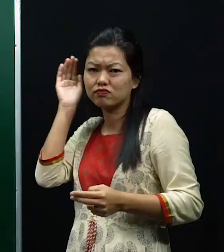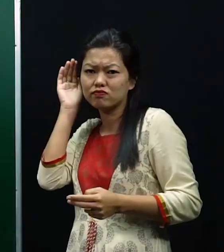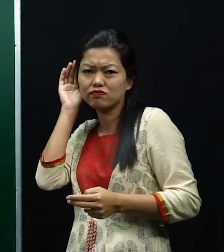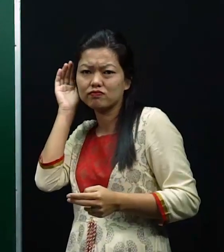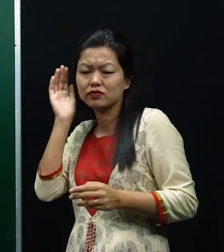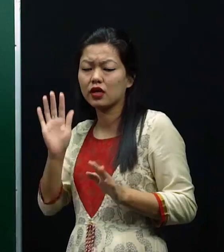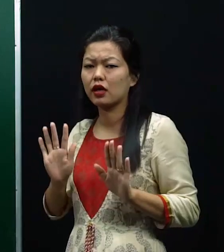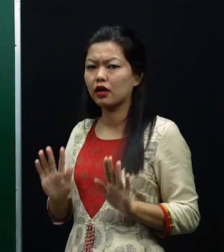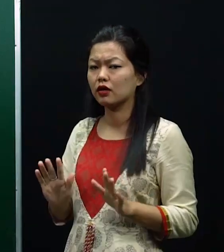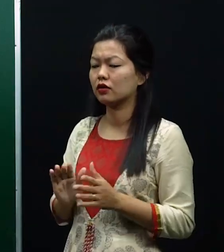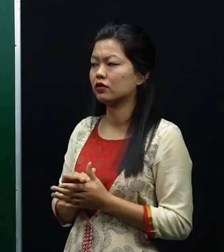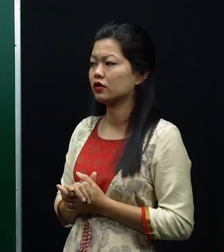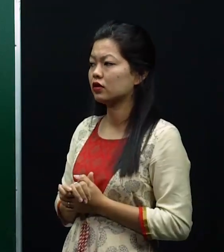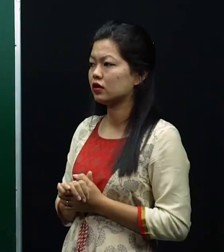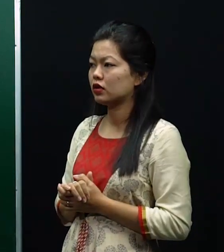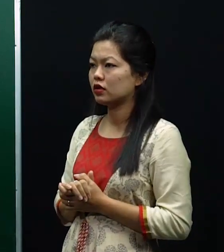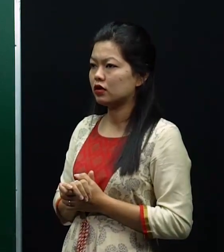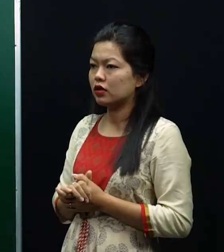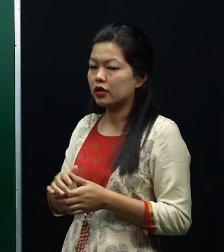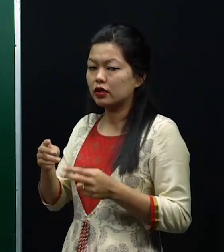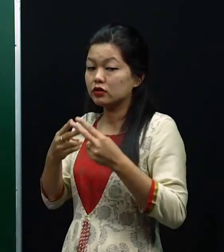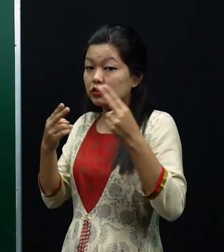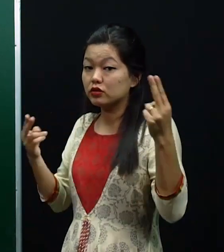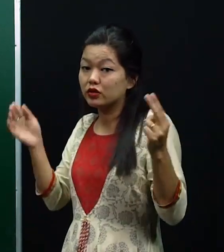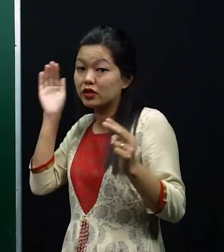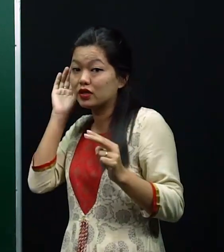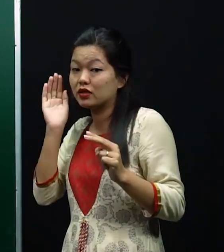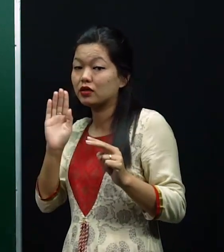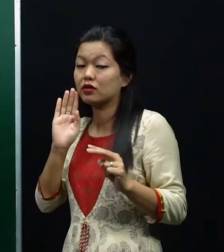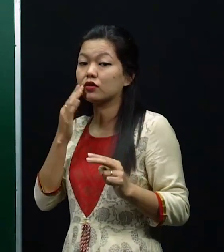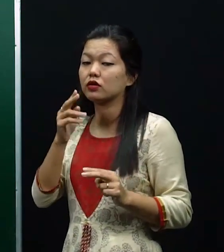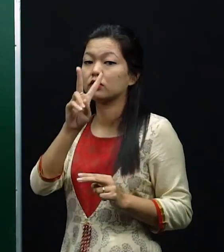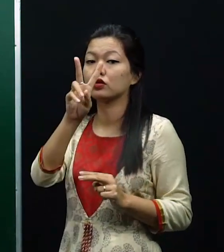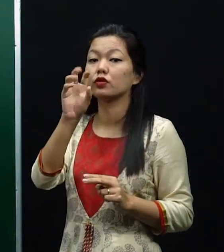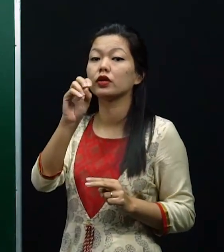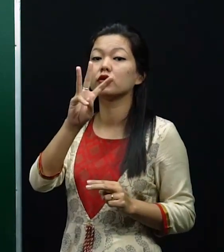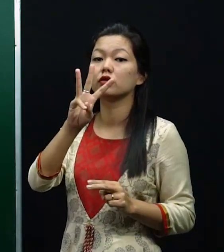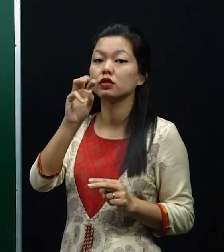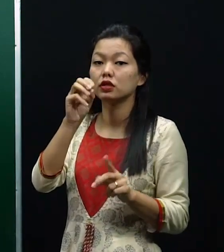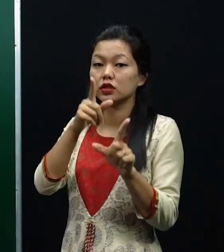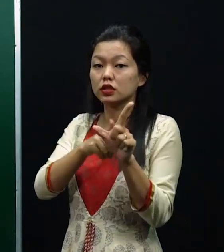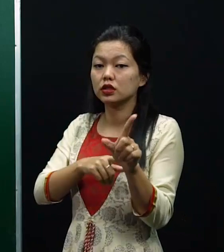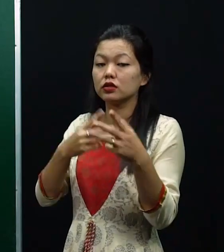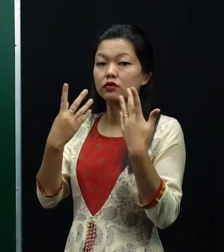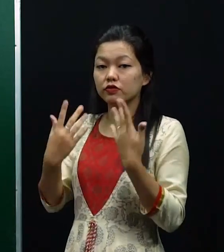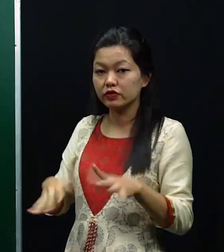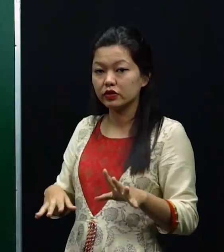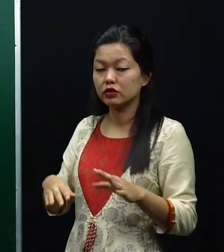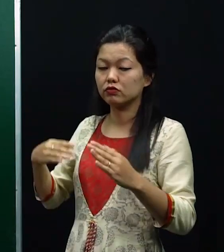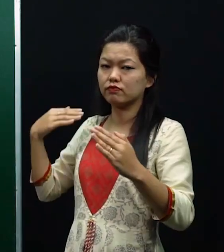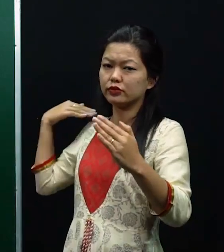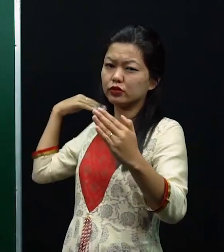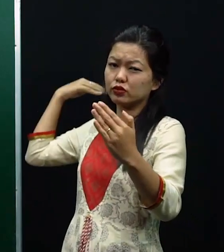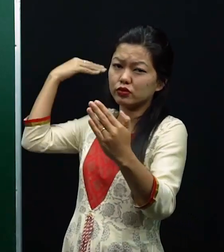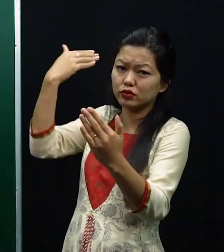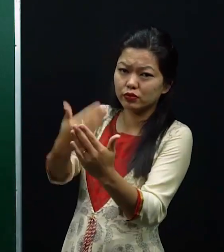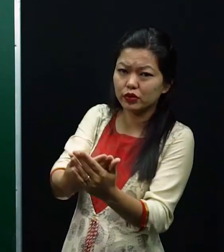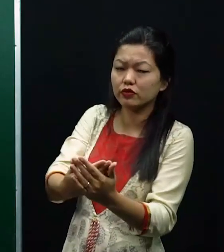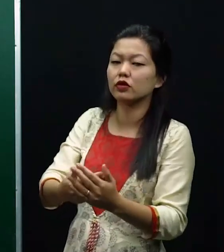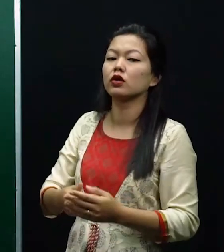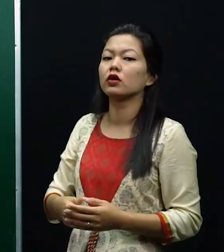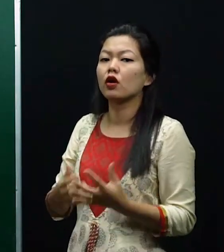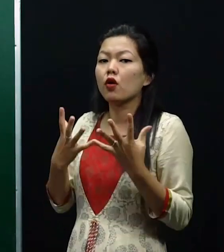and people were all expecting, all the people of that village were so excited to see with their own eyes what had been